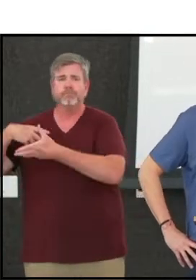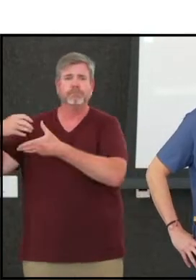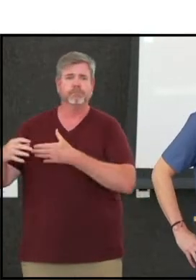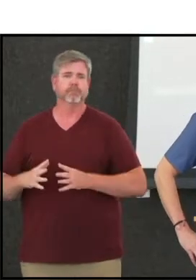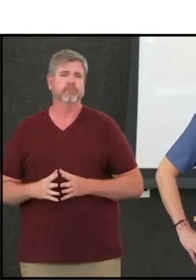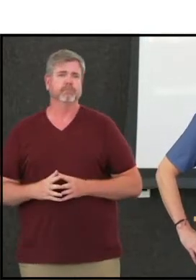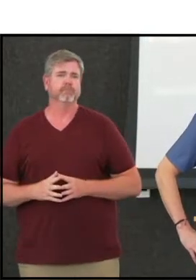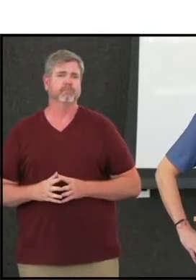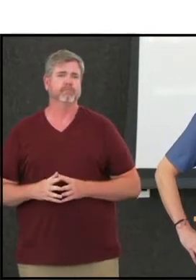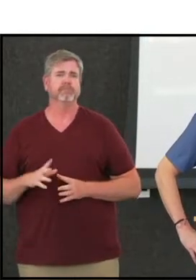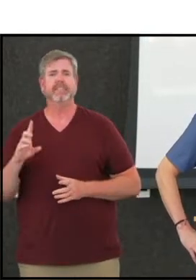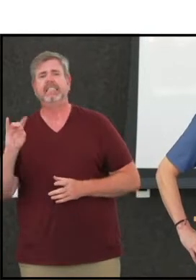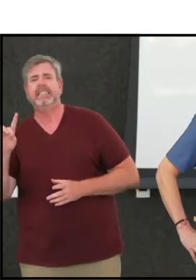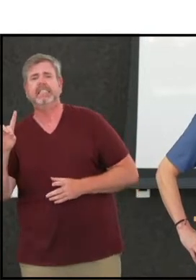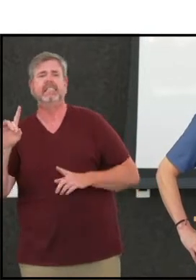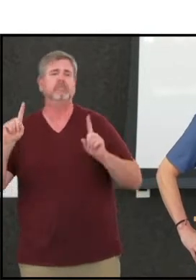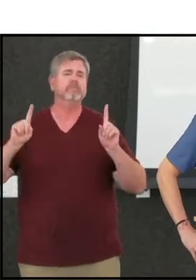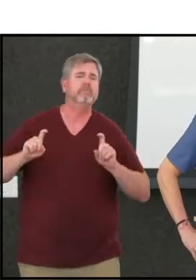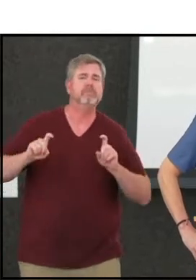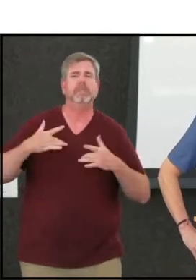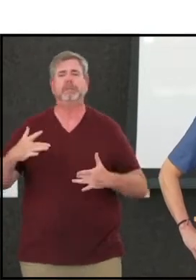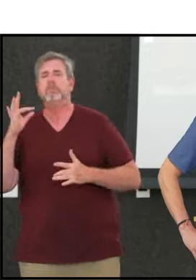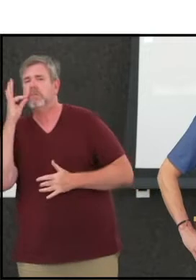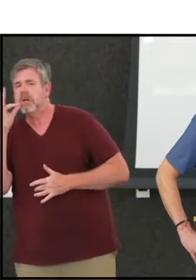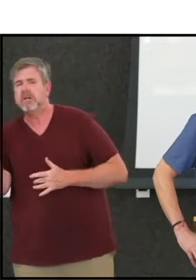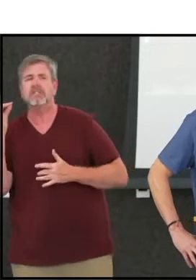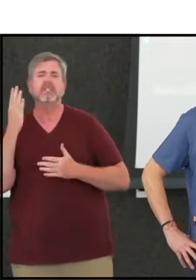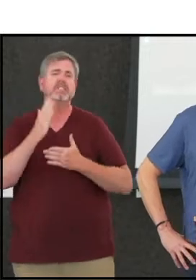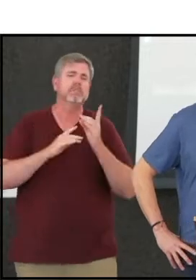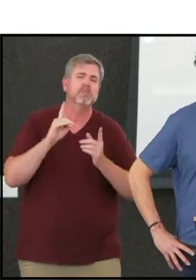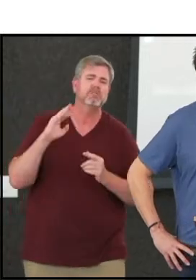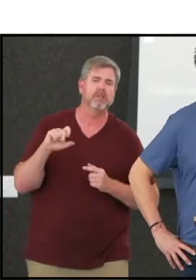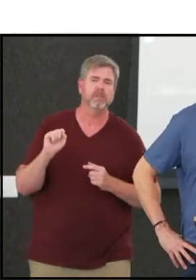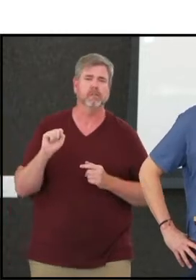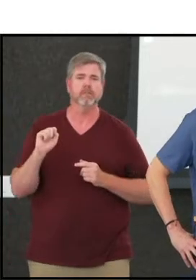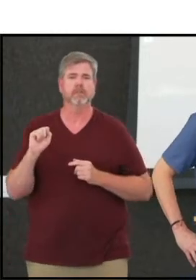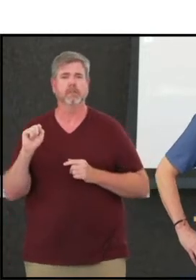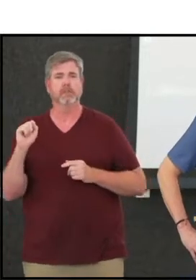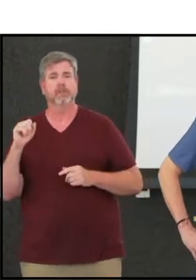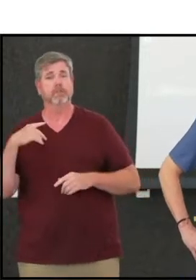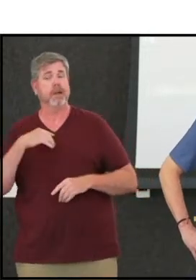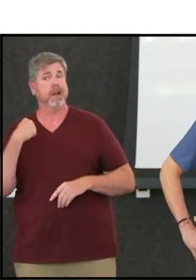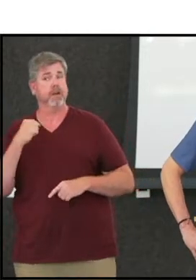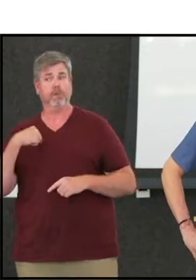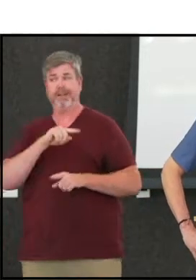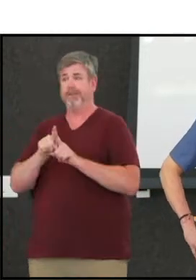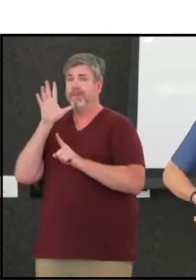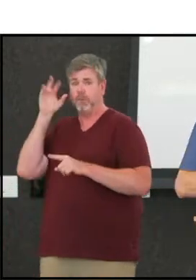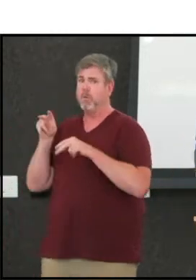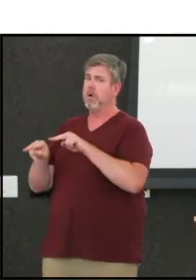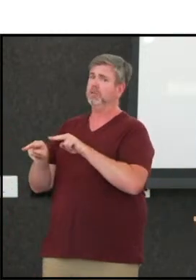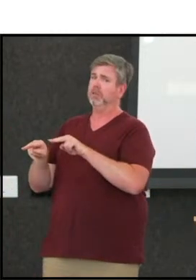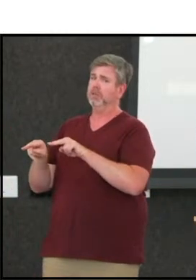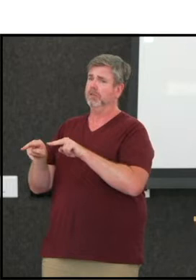drugs, mainly marijuana, and we as parents were hypervigilant, as I'm sure many of the parents here are. A year and a